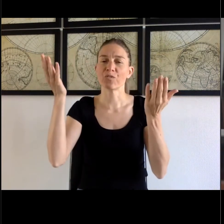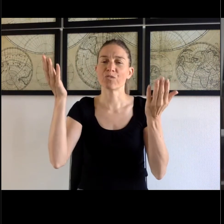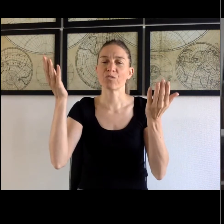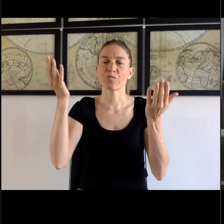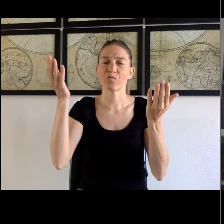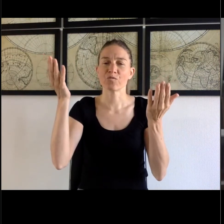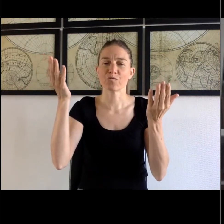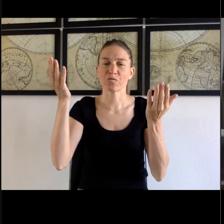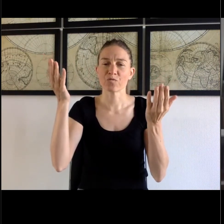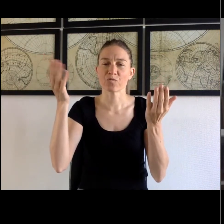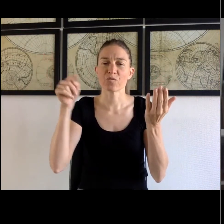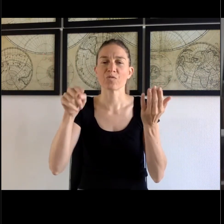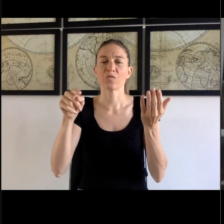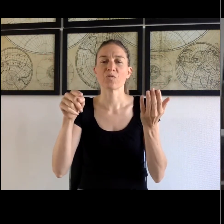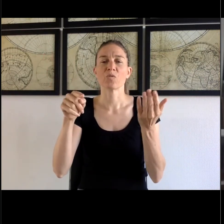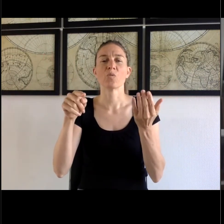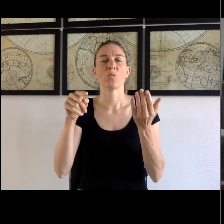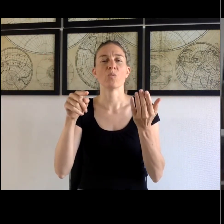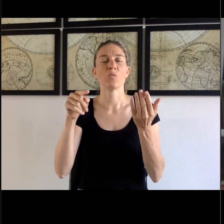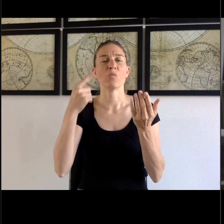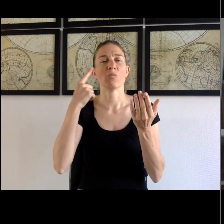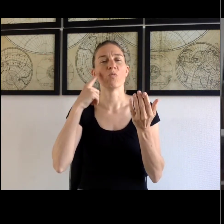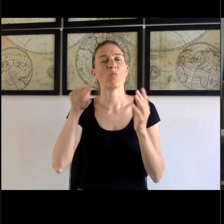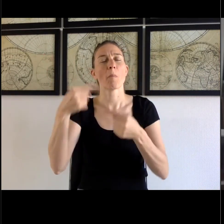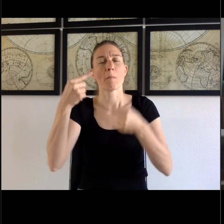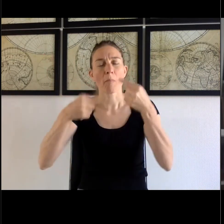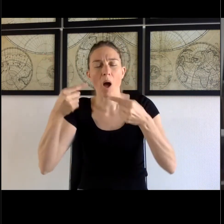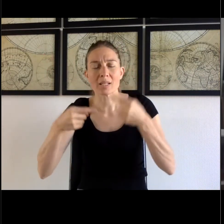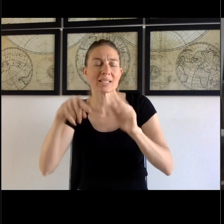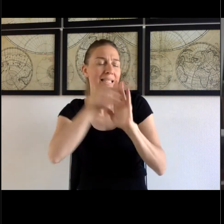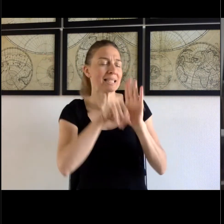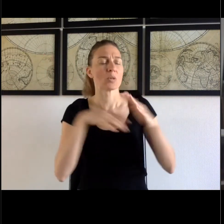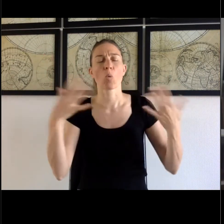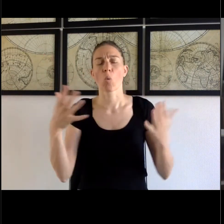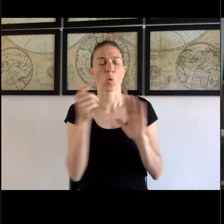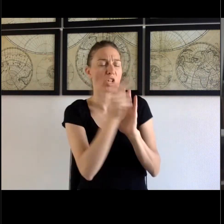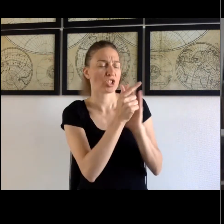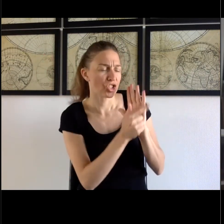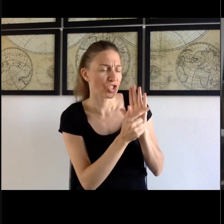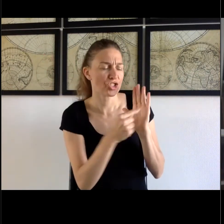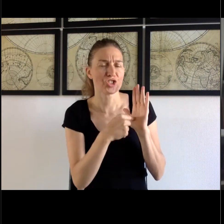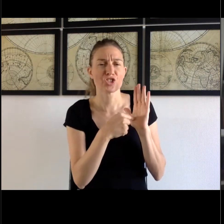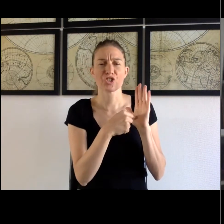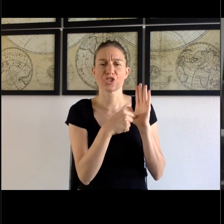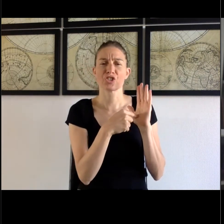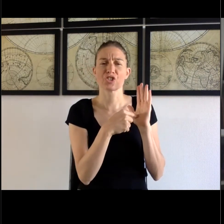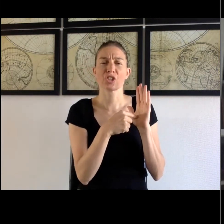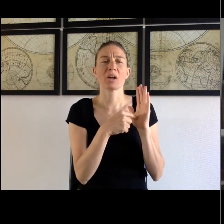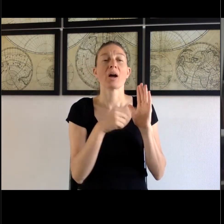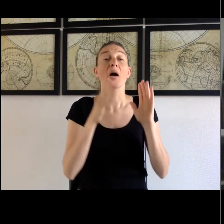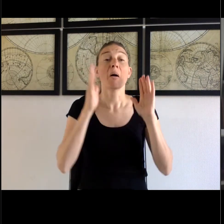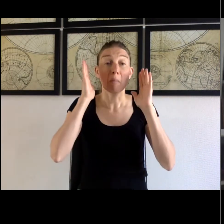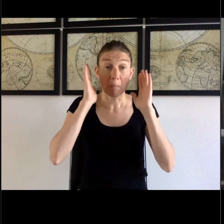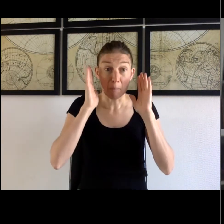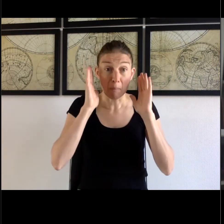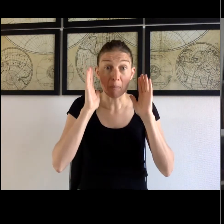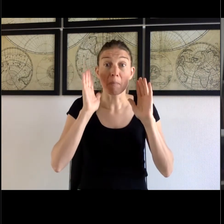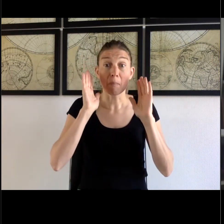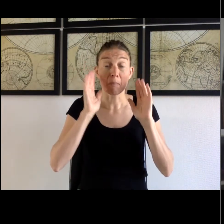these policies should target everybody, and it should not be based on a particular assessment of the